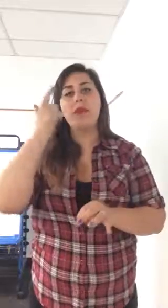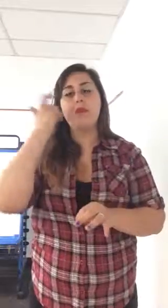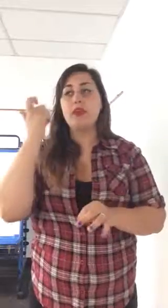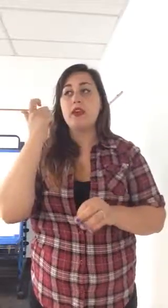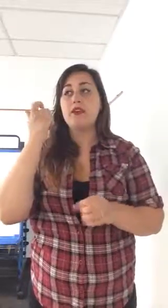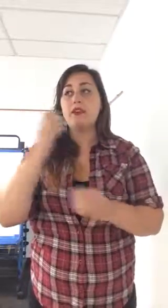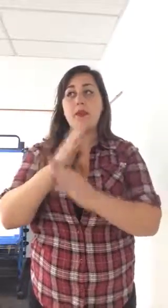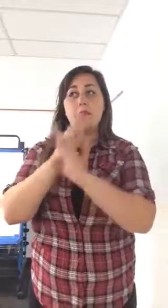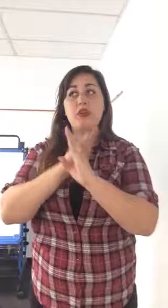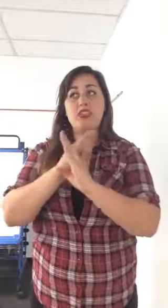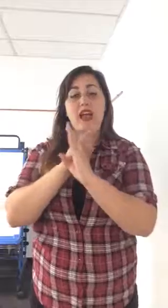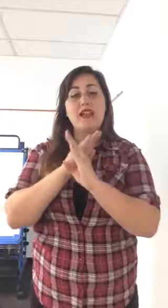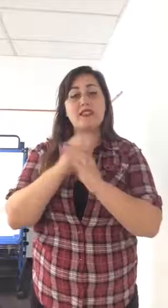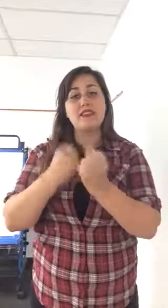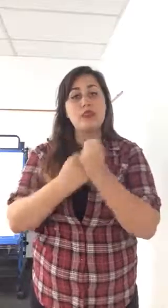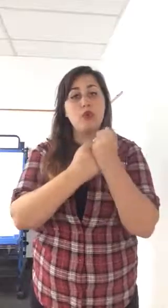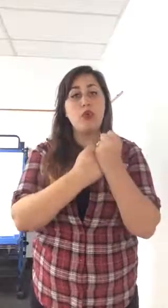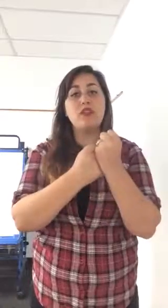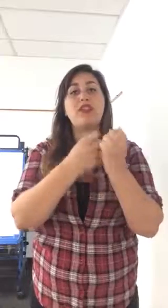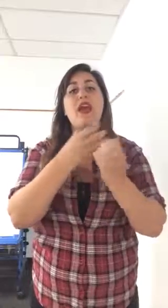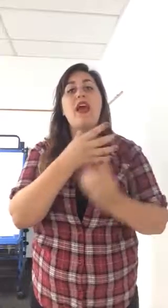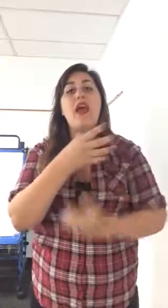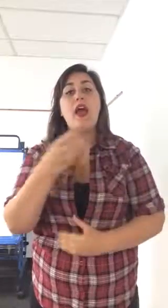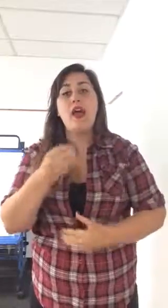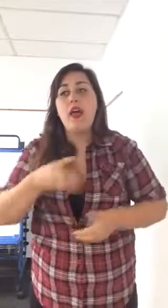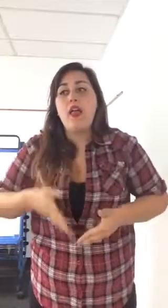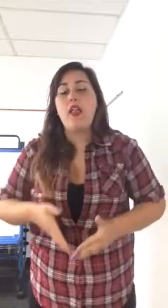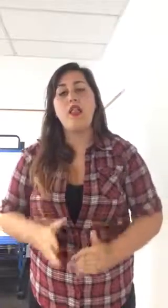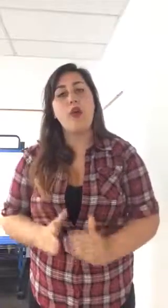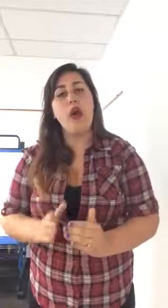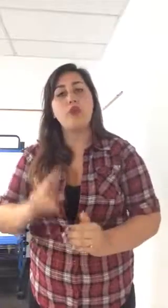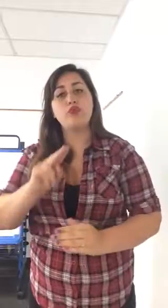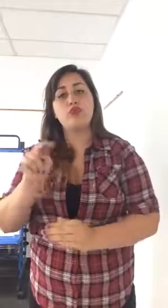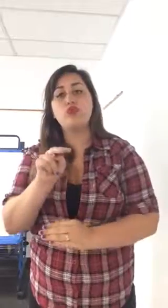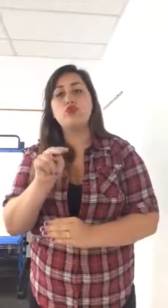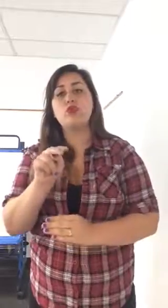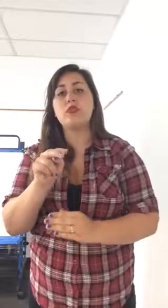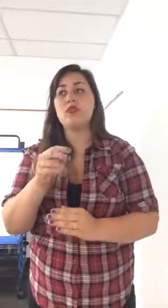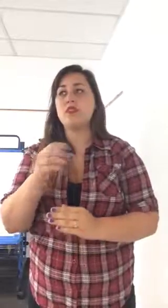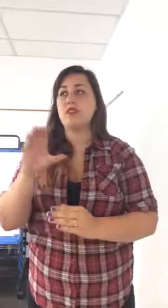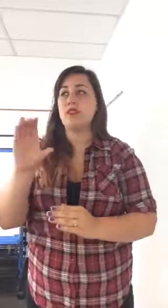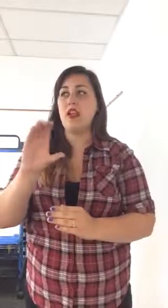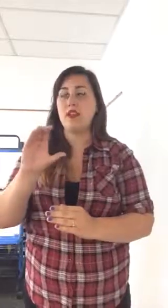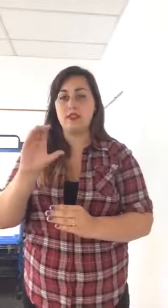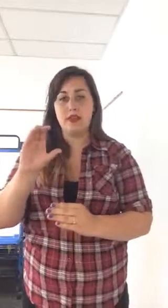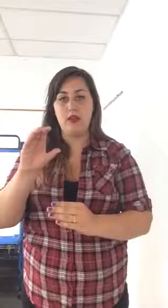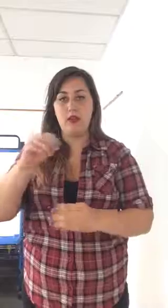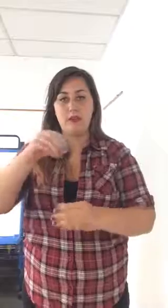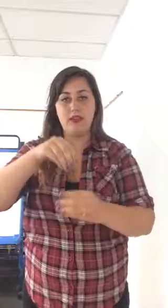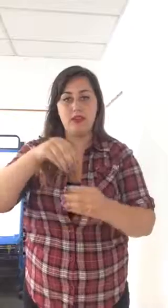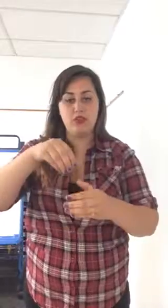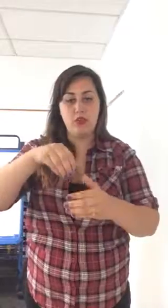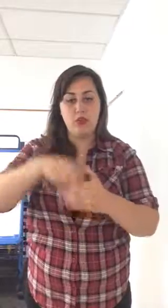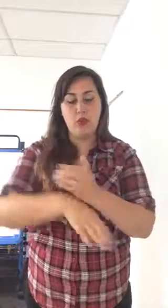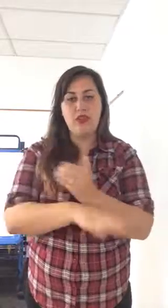that not only protects and supports, but it's also going to allow nutrients and calcium and other repair needed material to get to